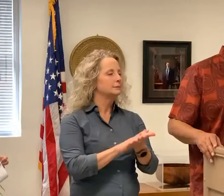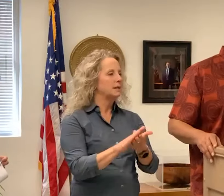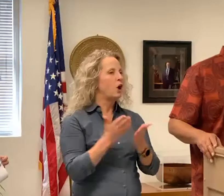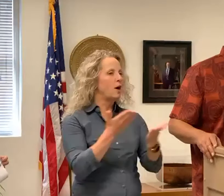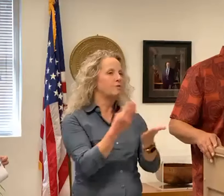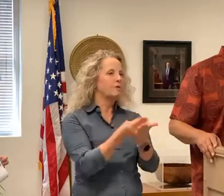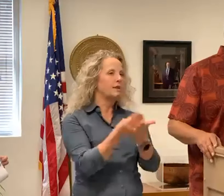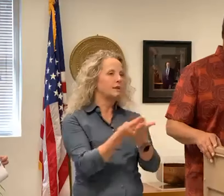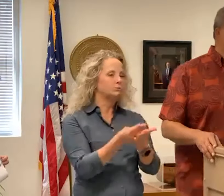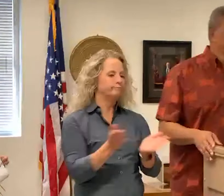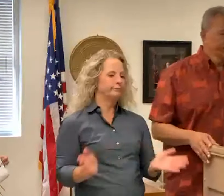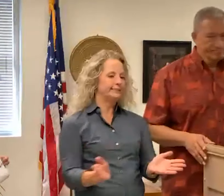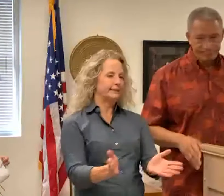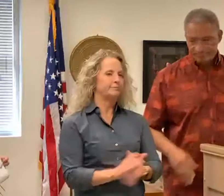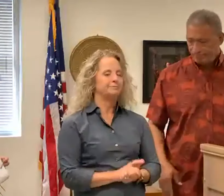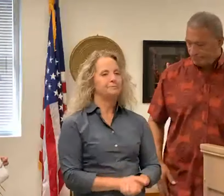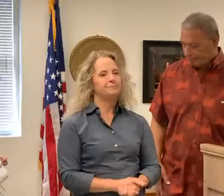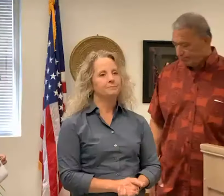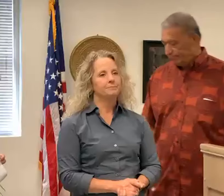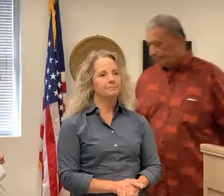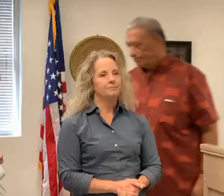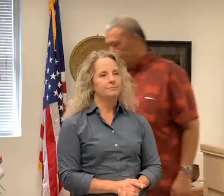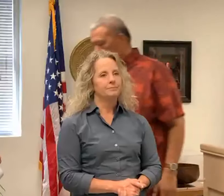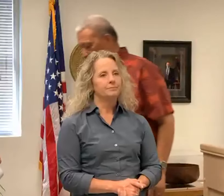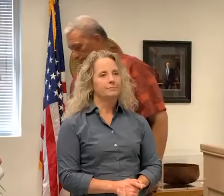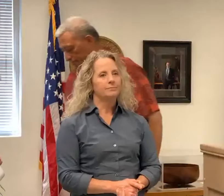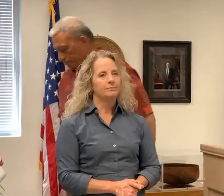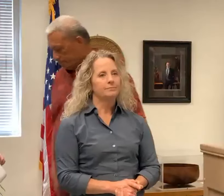offering a financial incentive. Talk about the rates that you